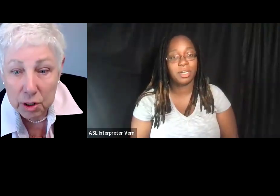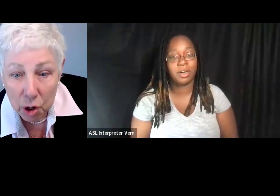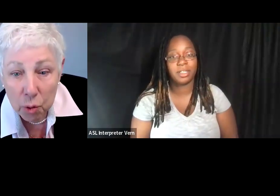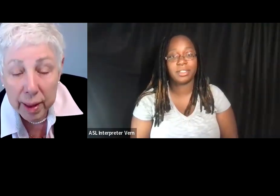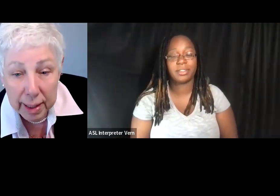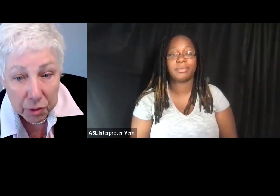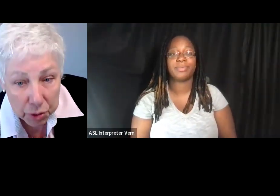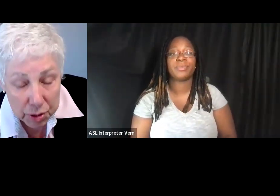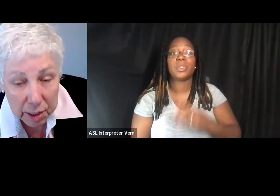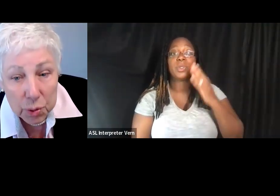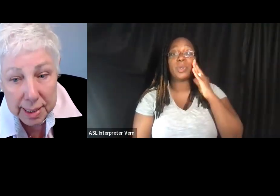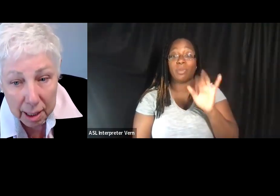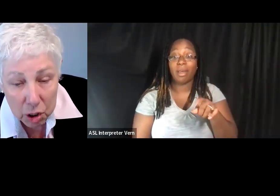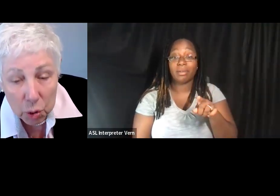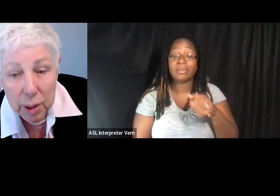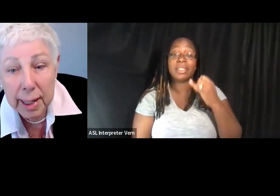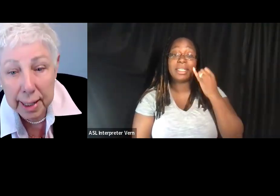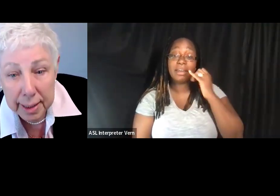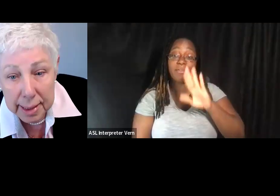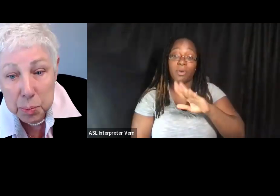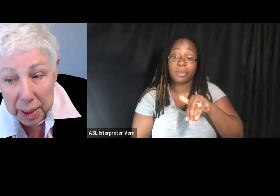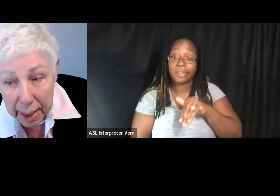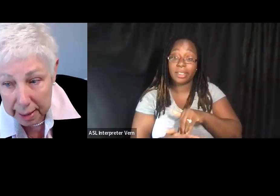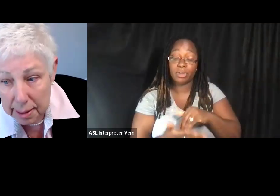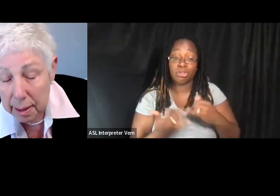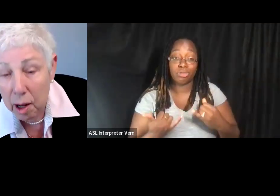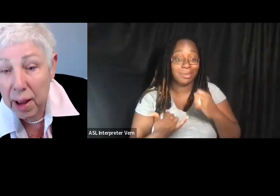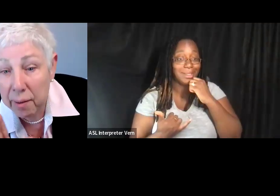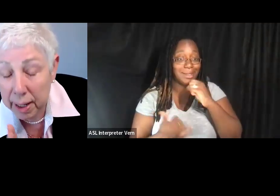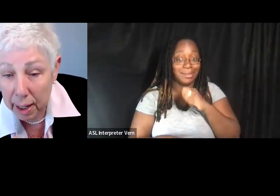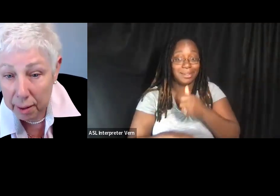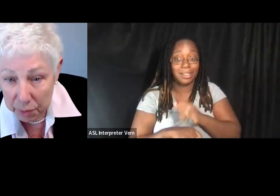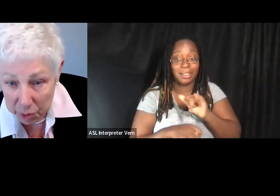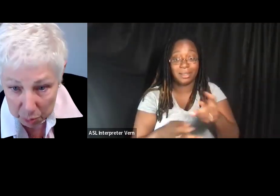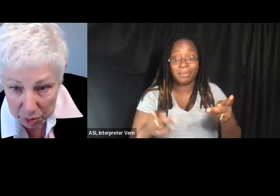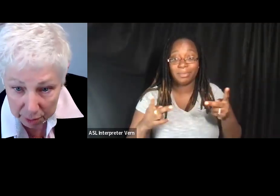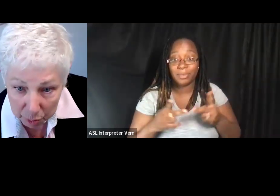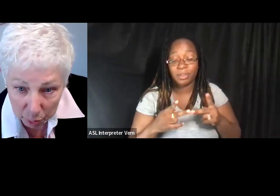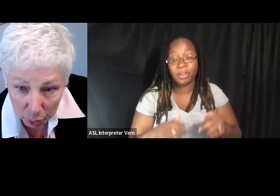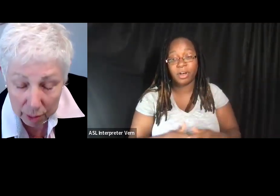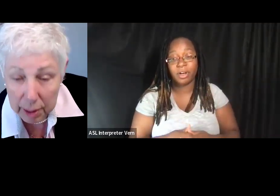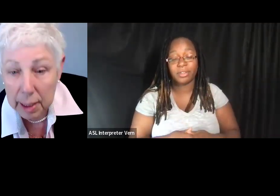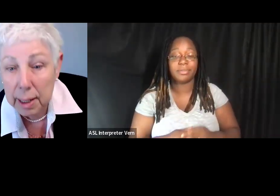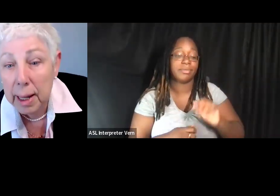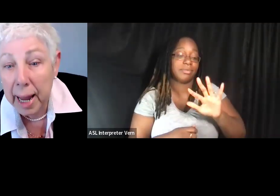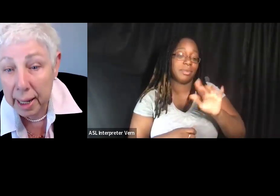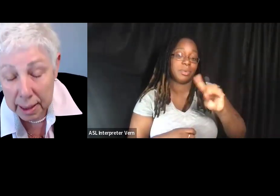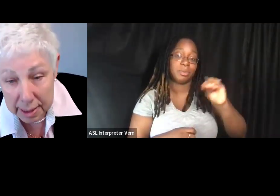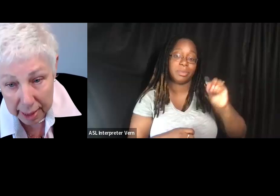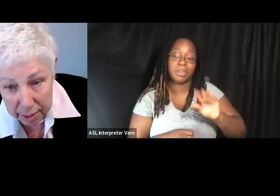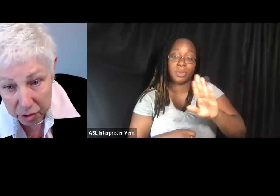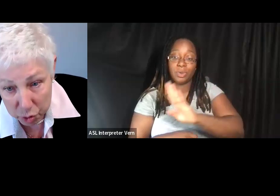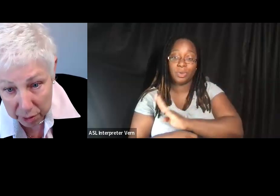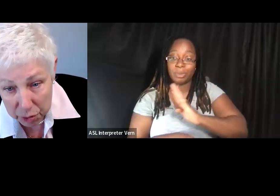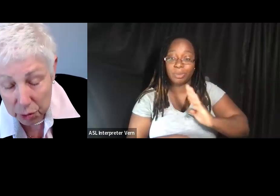that, and know that if your center is not currently in this place of having 51% of your board and